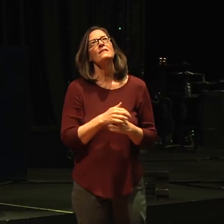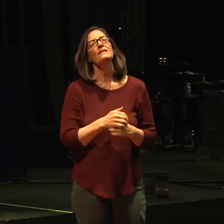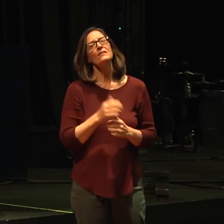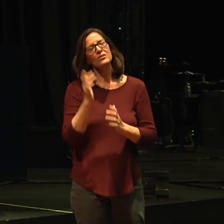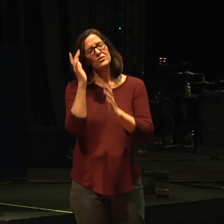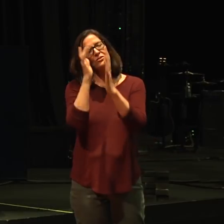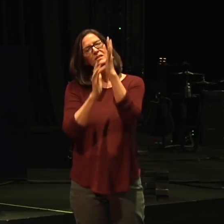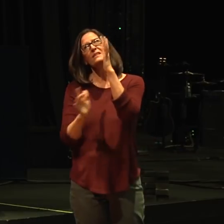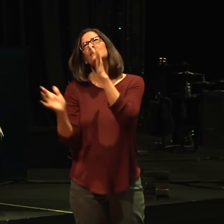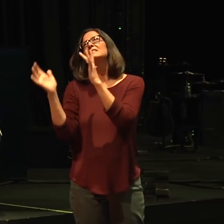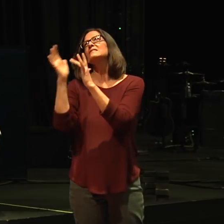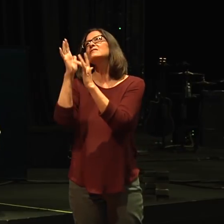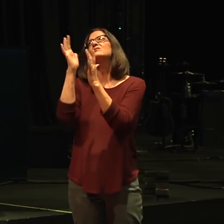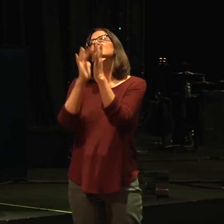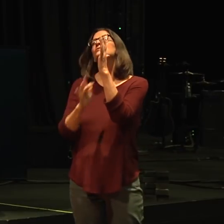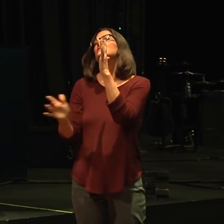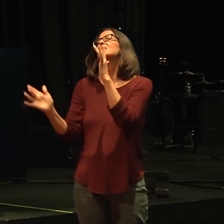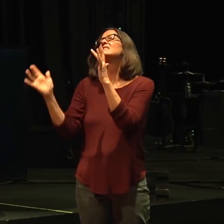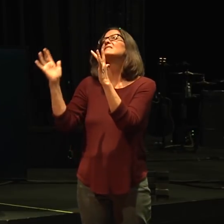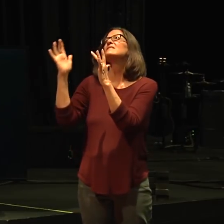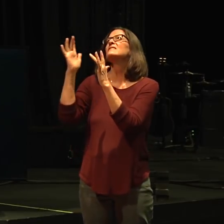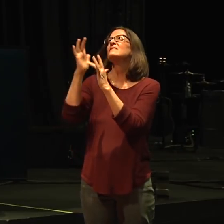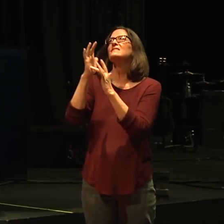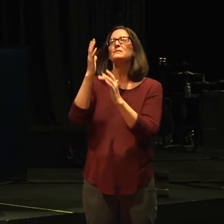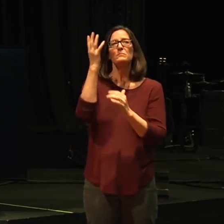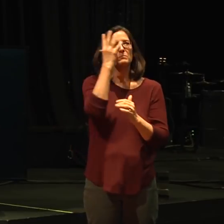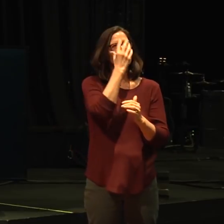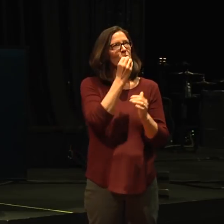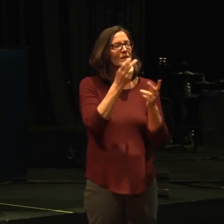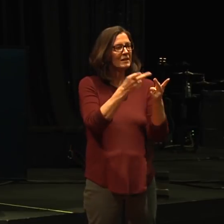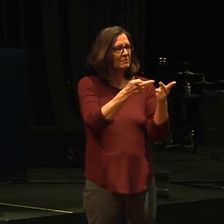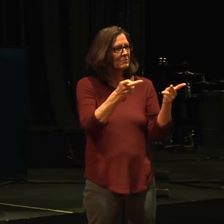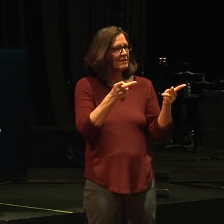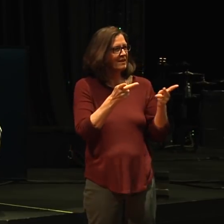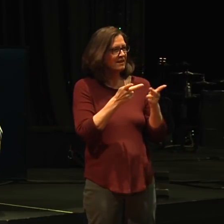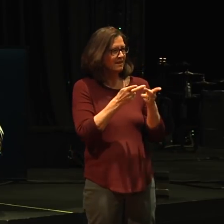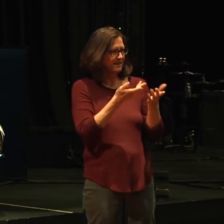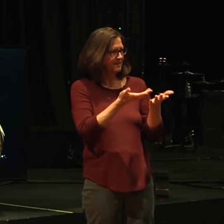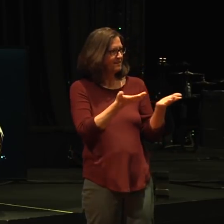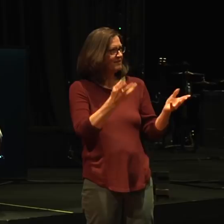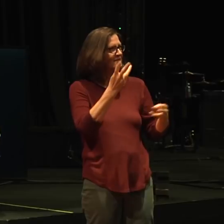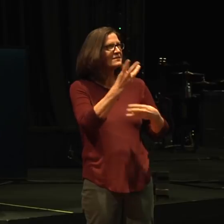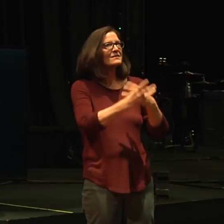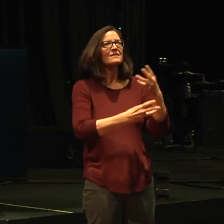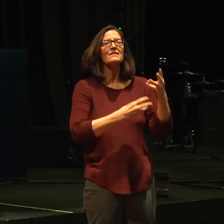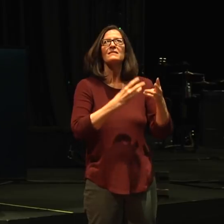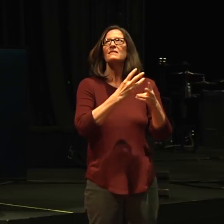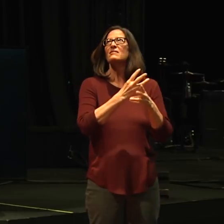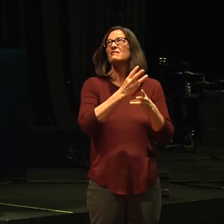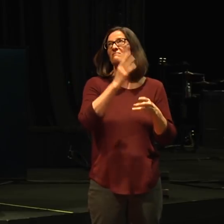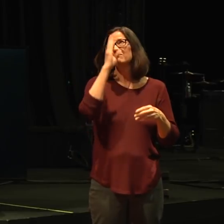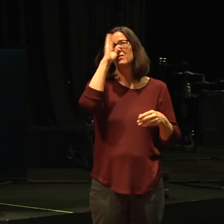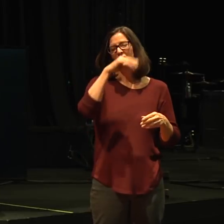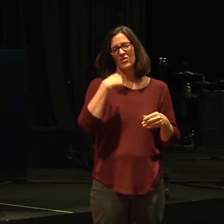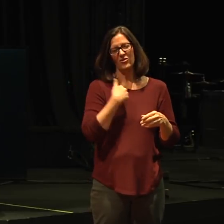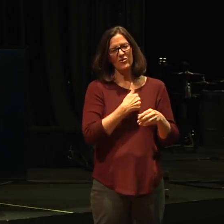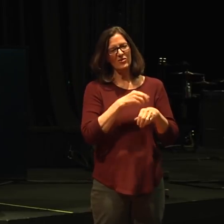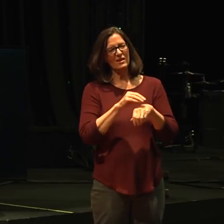And Jesus, Jesus, it's such a pretty place we live in, and I know we messed it